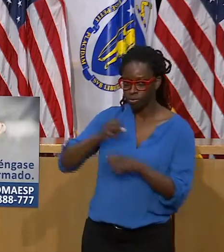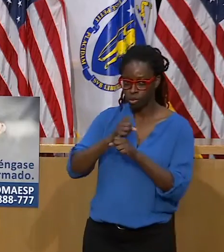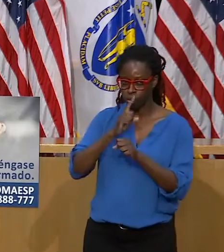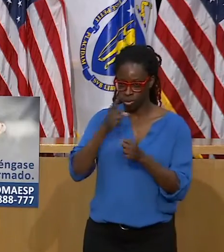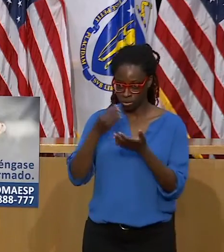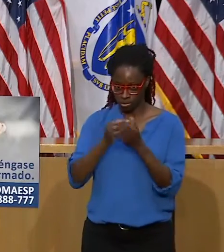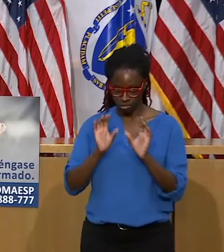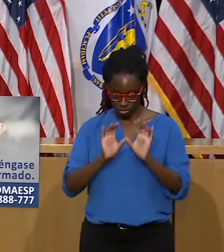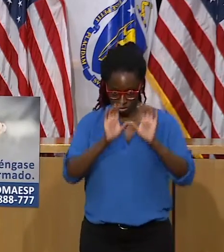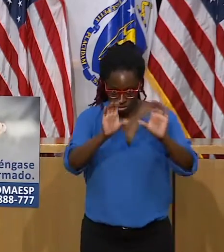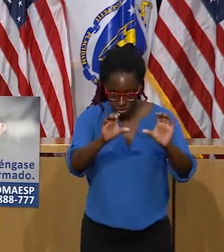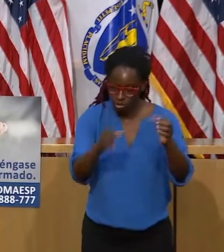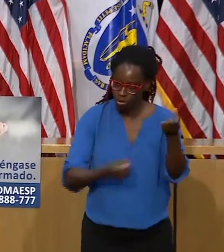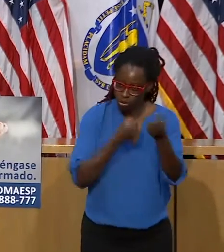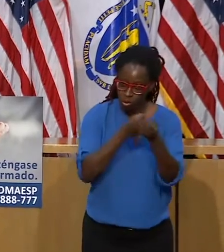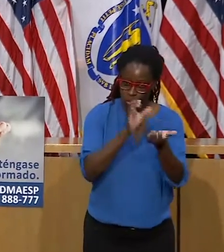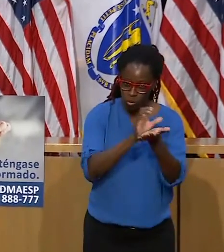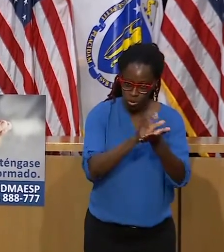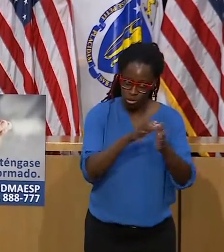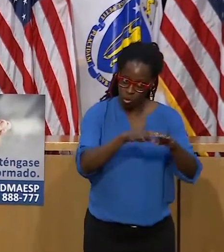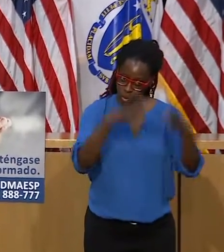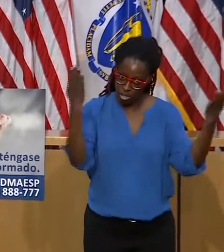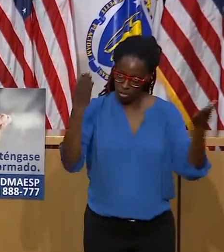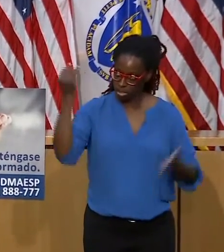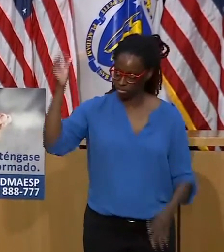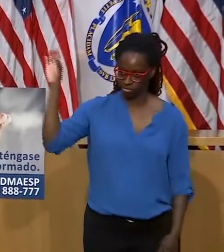that, I'm going to turn it over to the Lieutenant Governor.